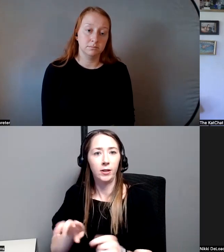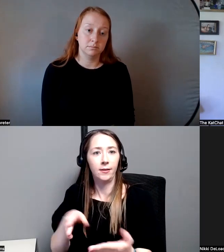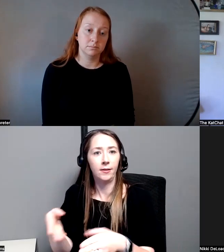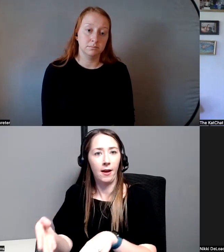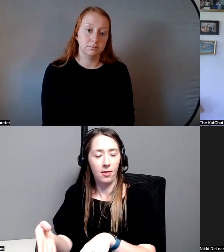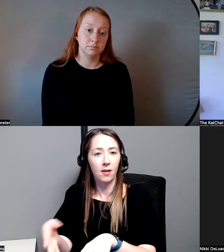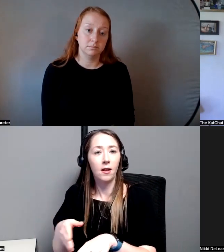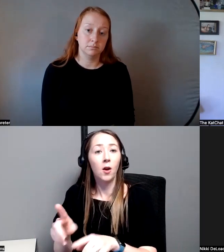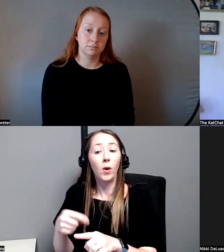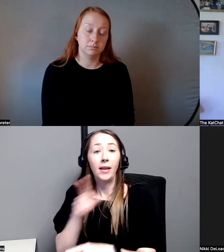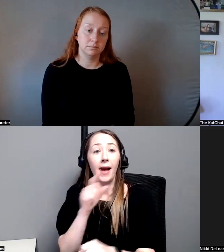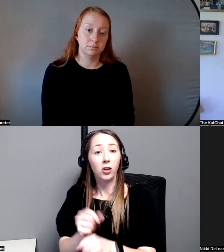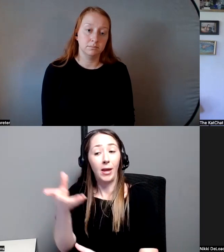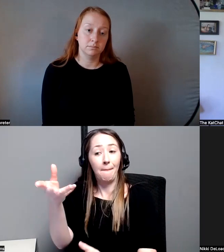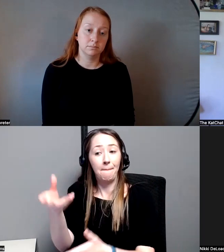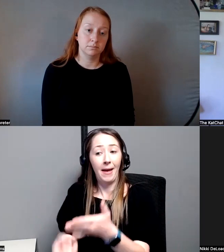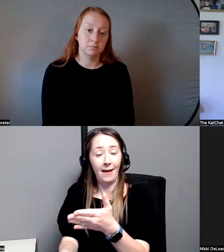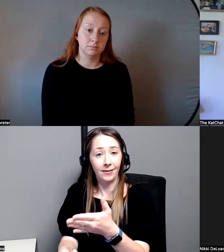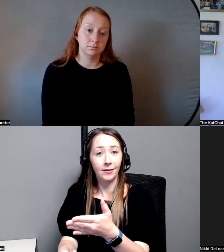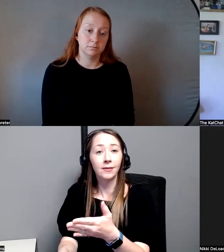when he did pass so that he